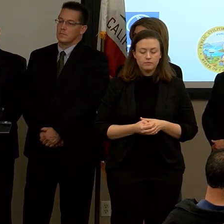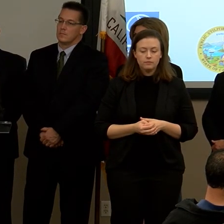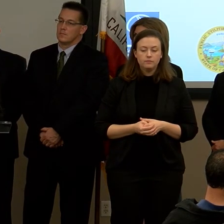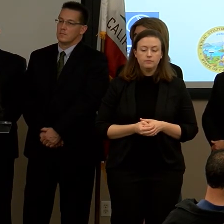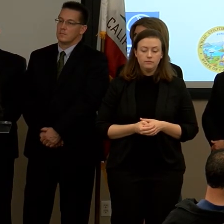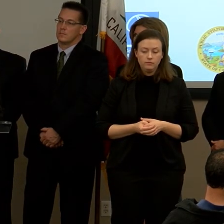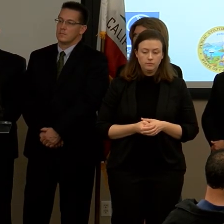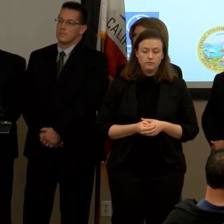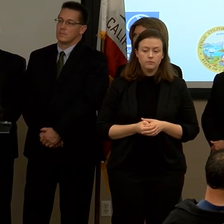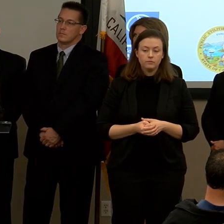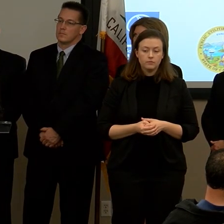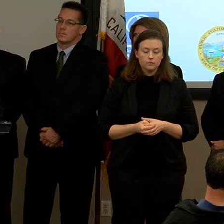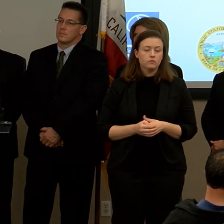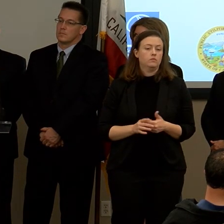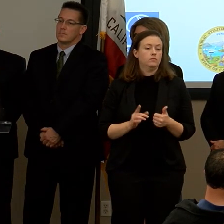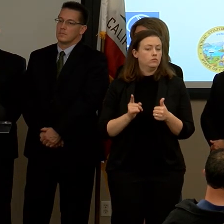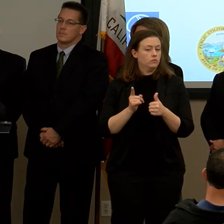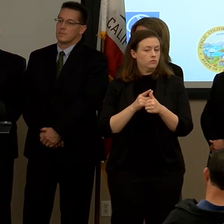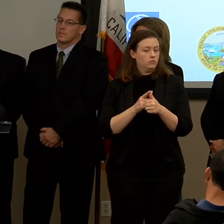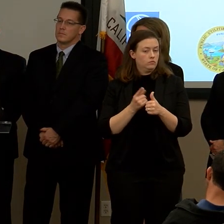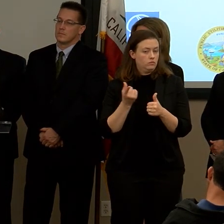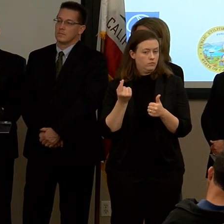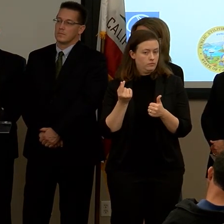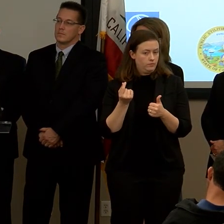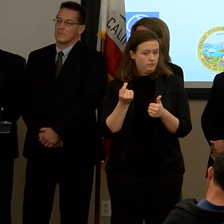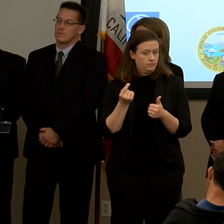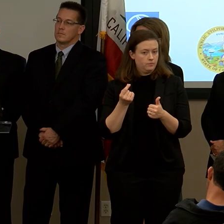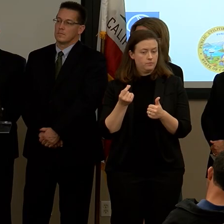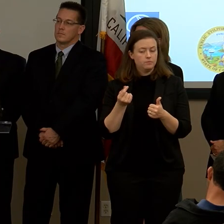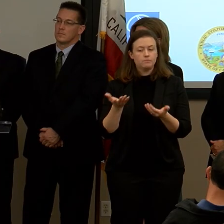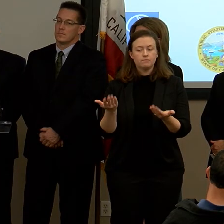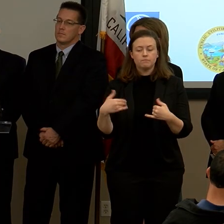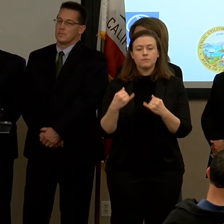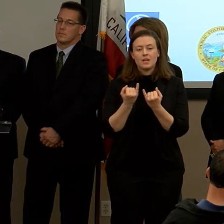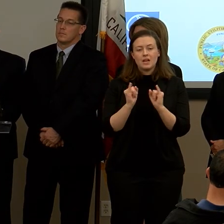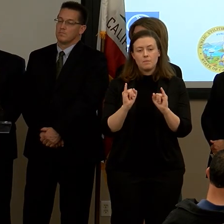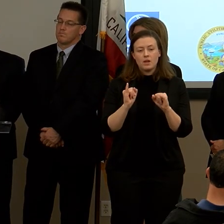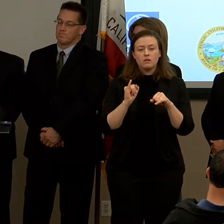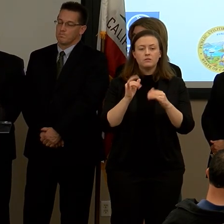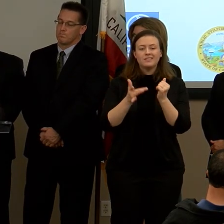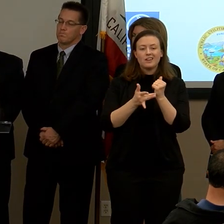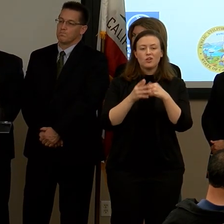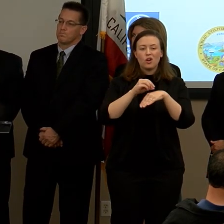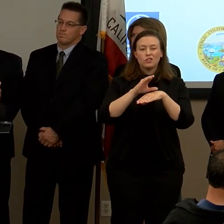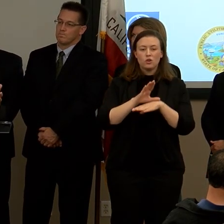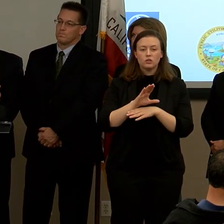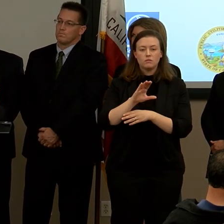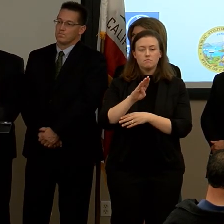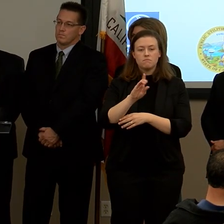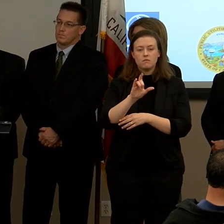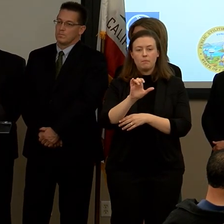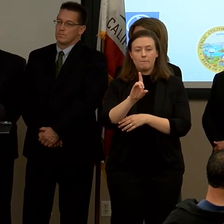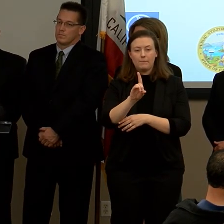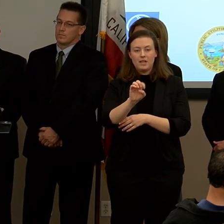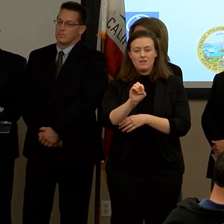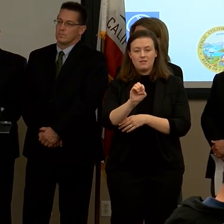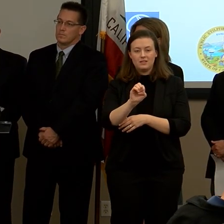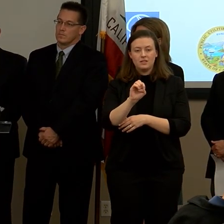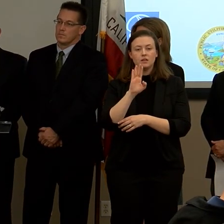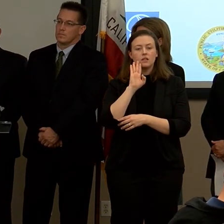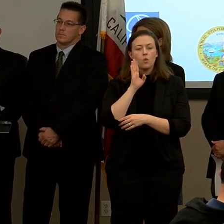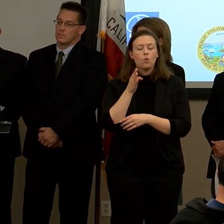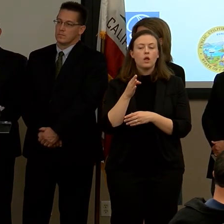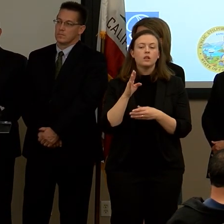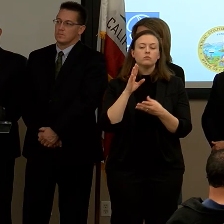One of the things that we're doing is bringing in an independent technical consultant, Blade Energy Partners, to perform a study that's called root